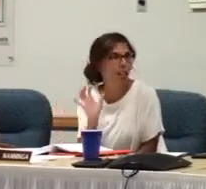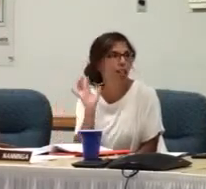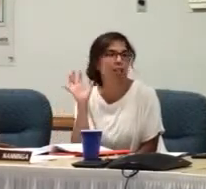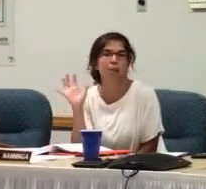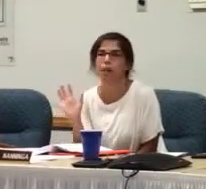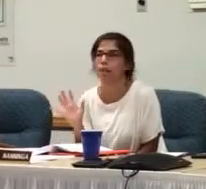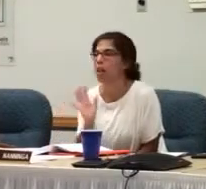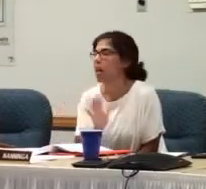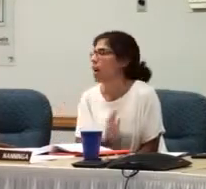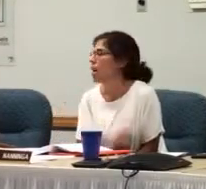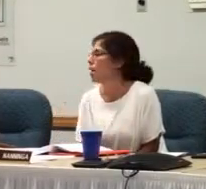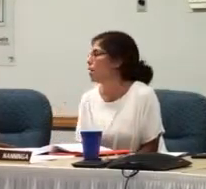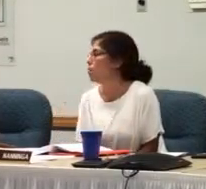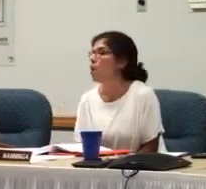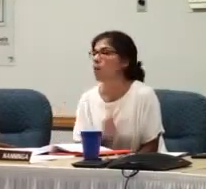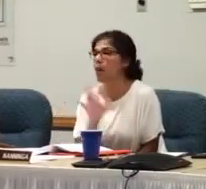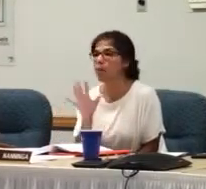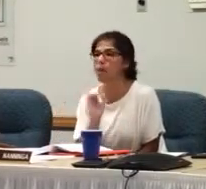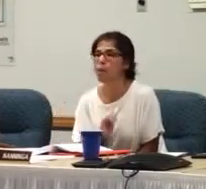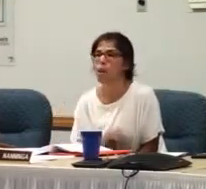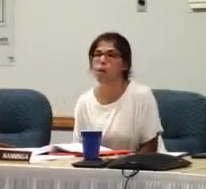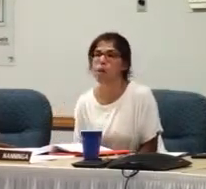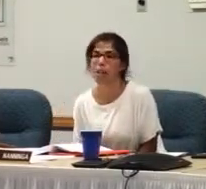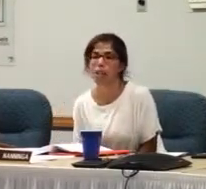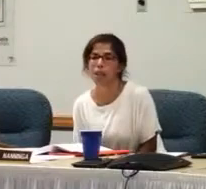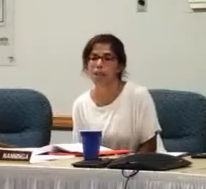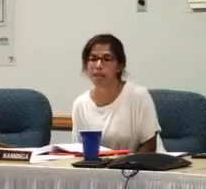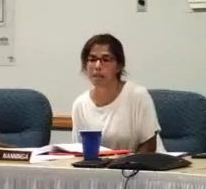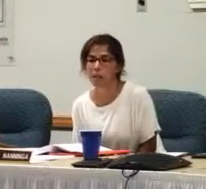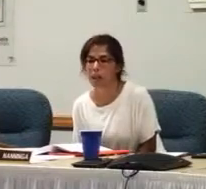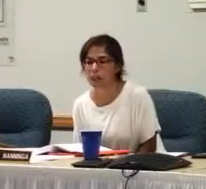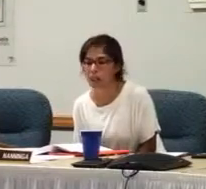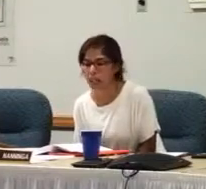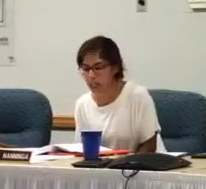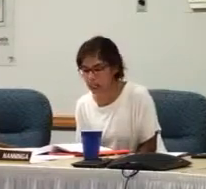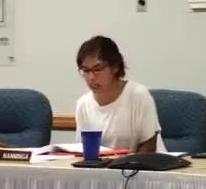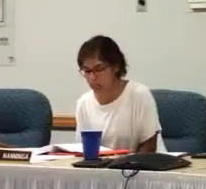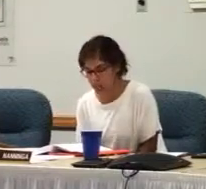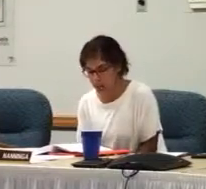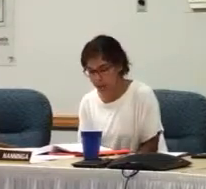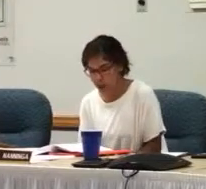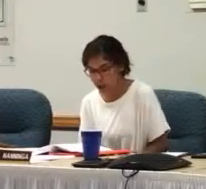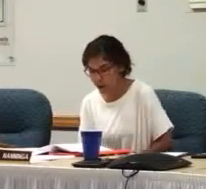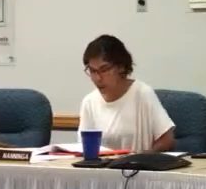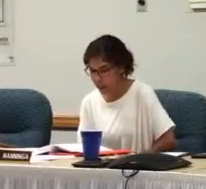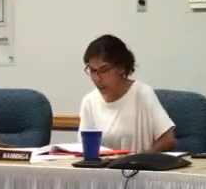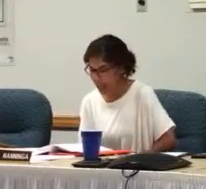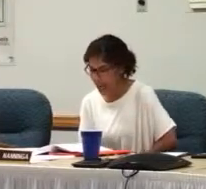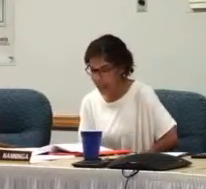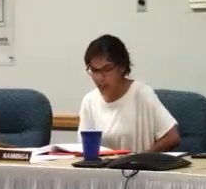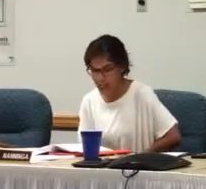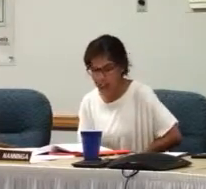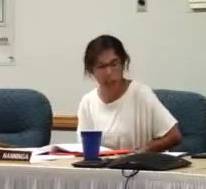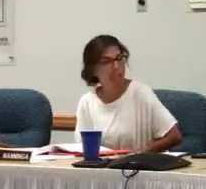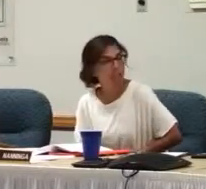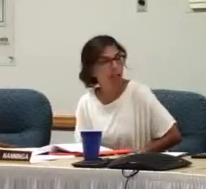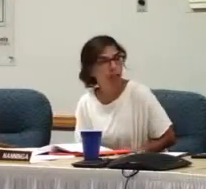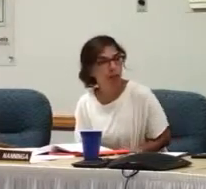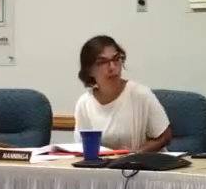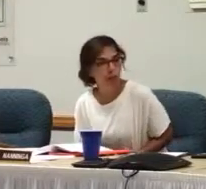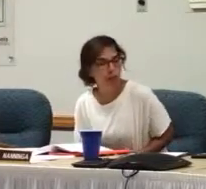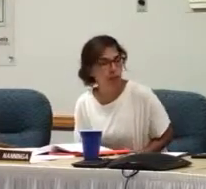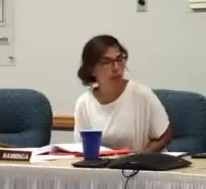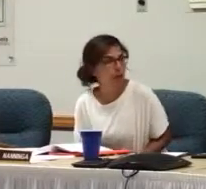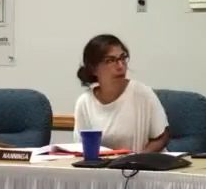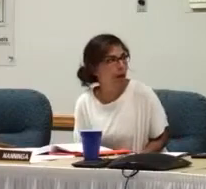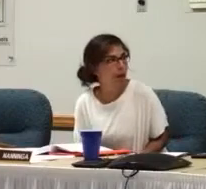the technology. All the public knows that the meetings are held here. So you definitely add challenges should